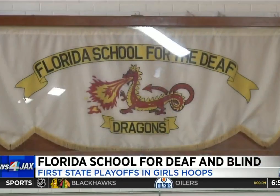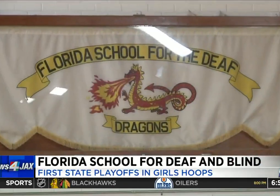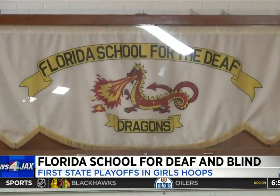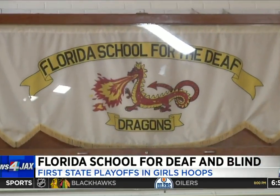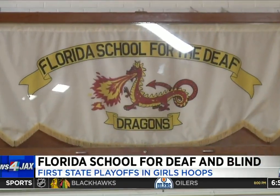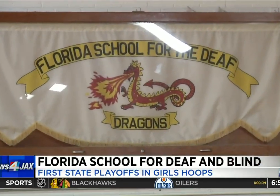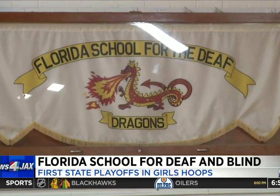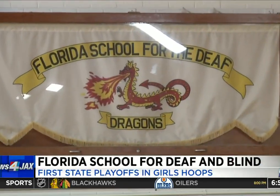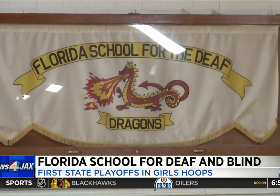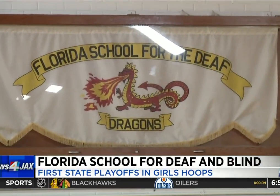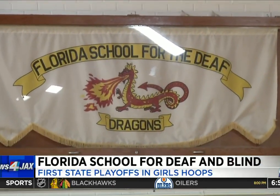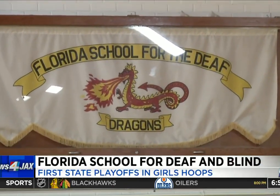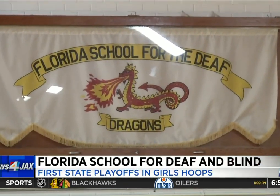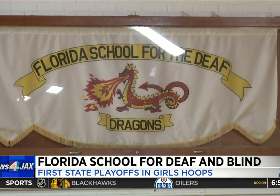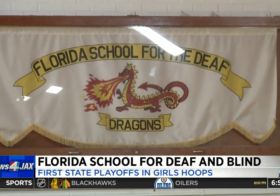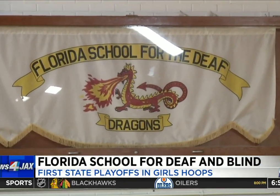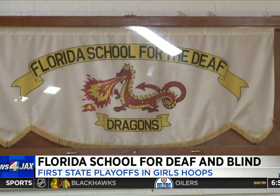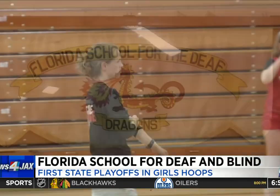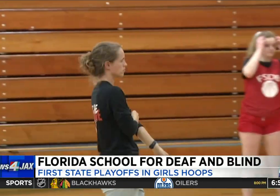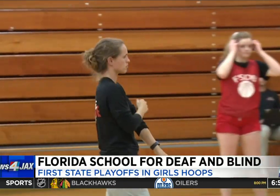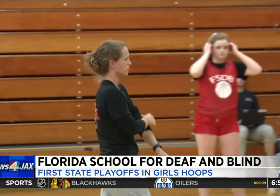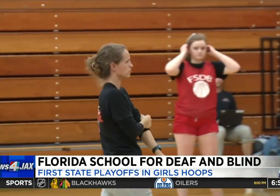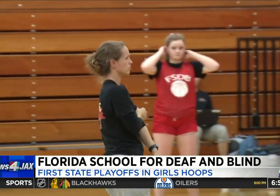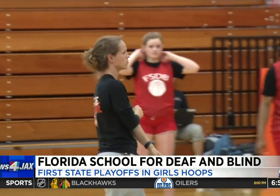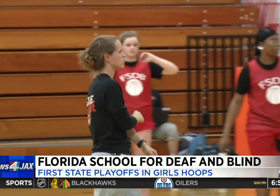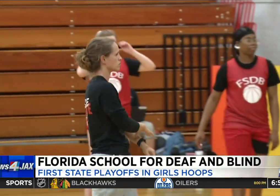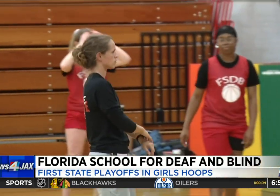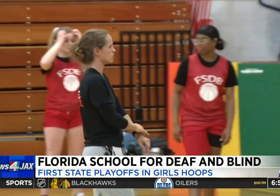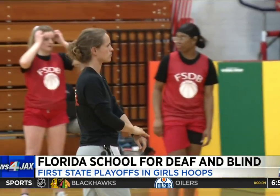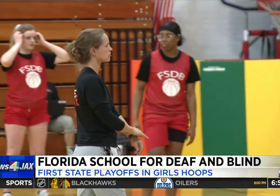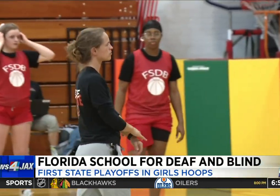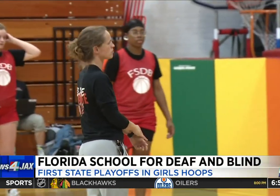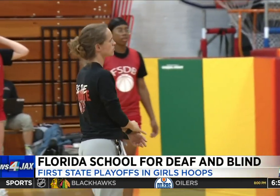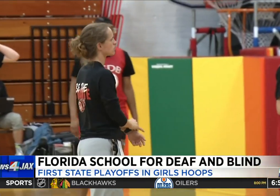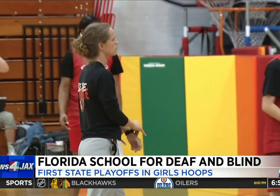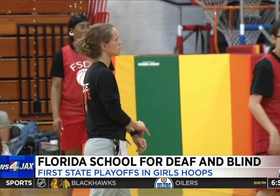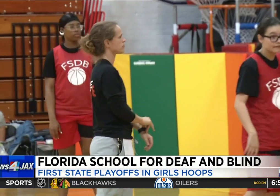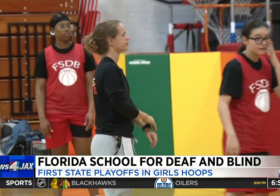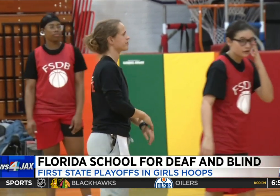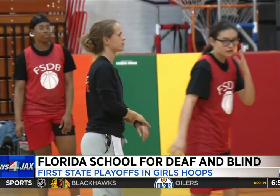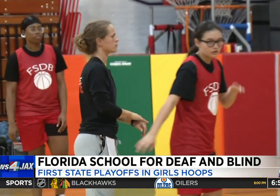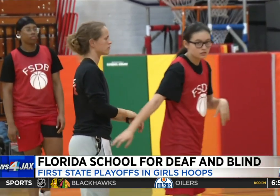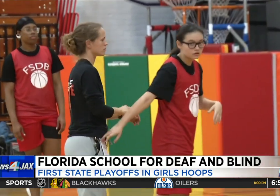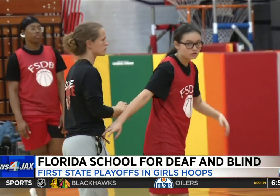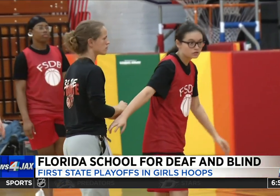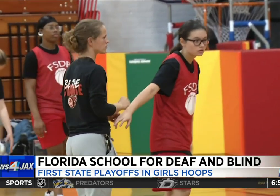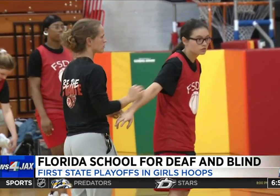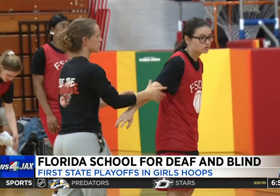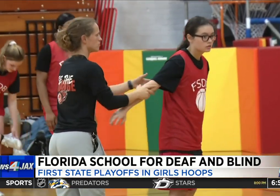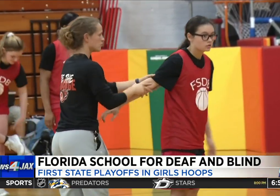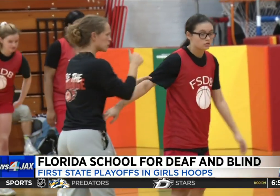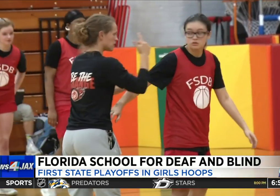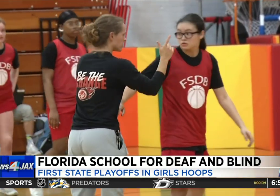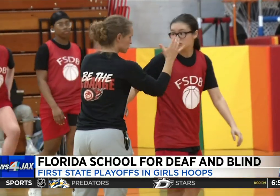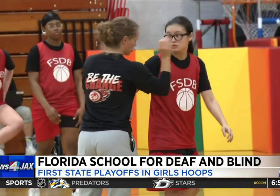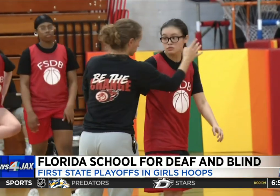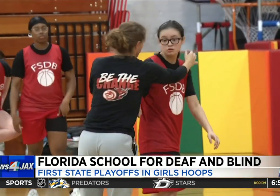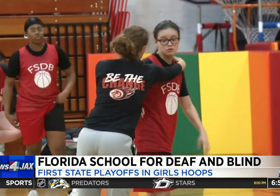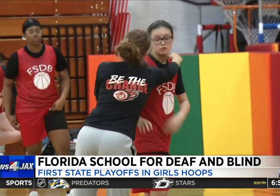The girls basketball team has done something that had never been done before. This year they've qualified for the state playoffs in the school. Tomorrow